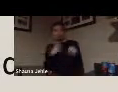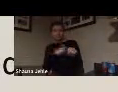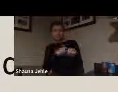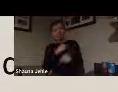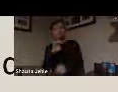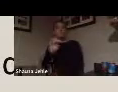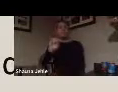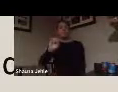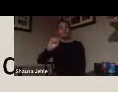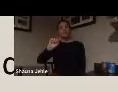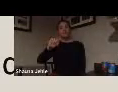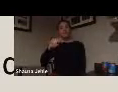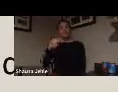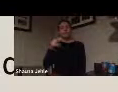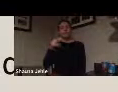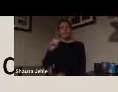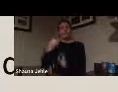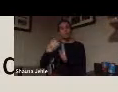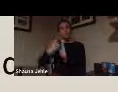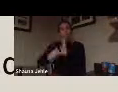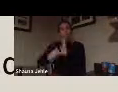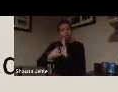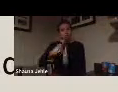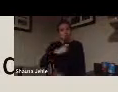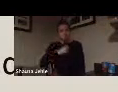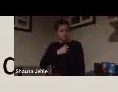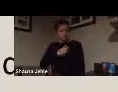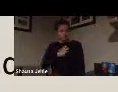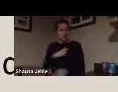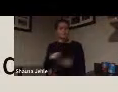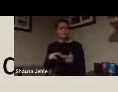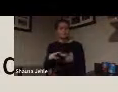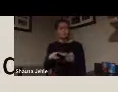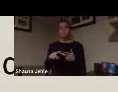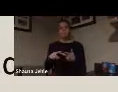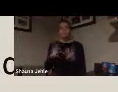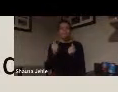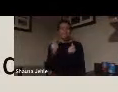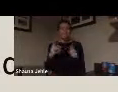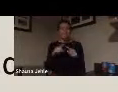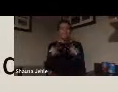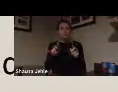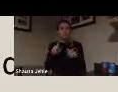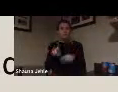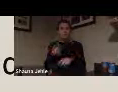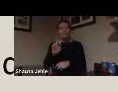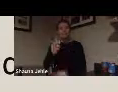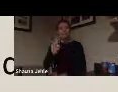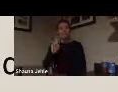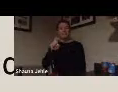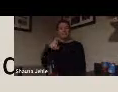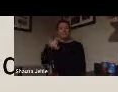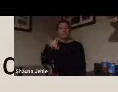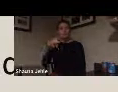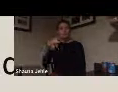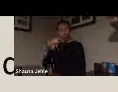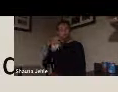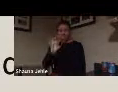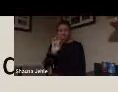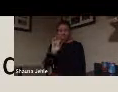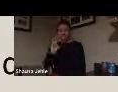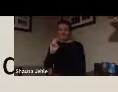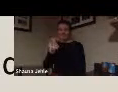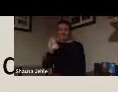ethno-arts consultants. There's a number of types of consultants. We need exegetical support for teams. That's not